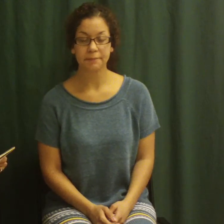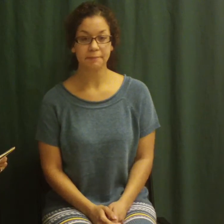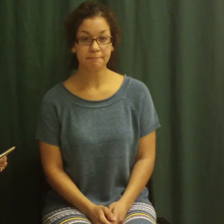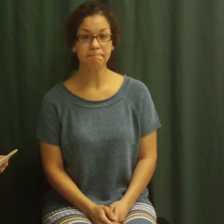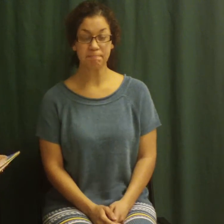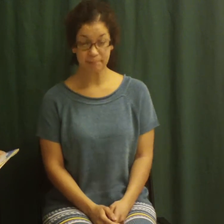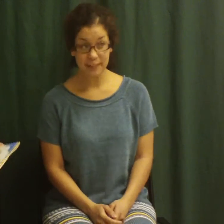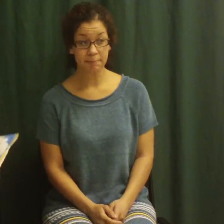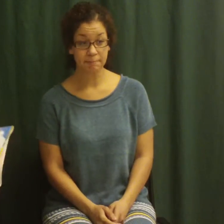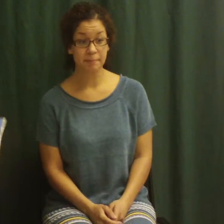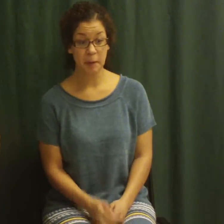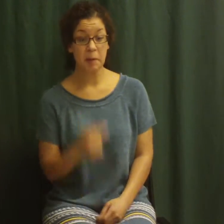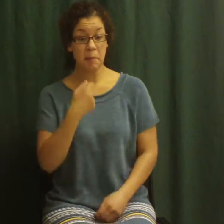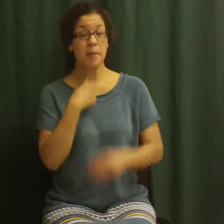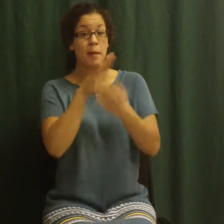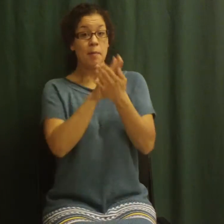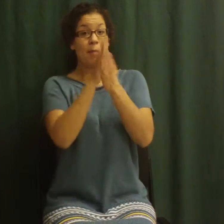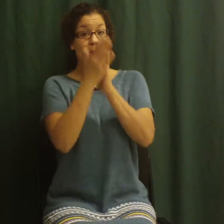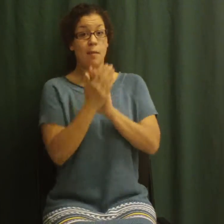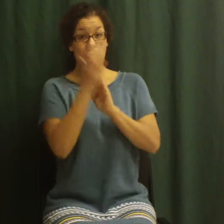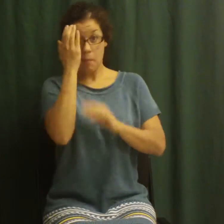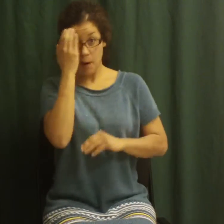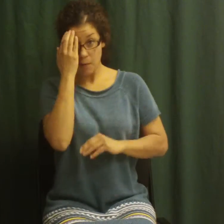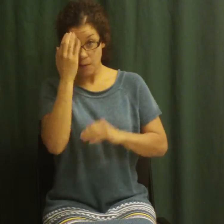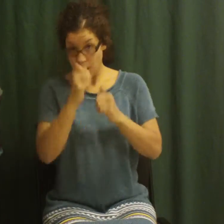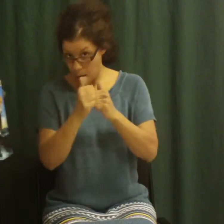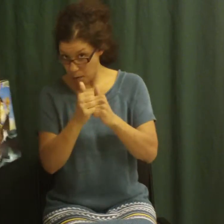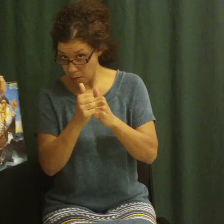That's how I became a pirate.